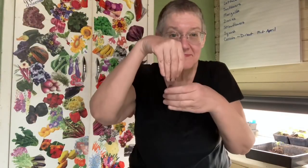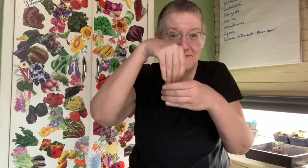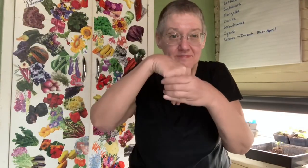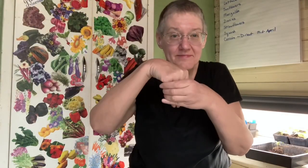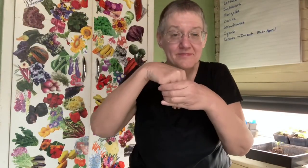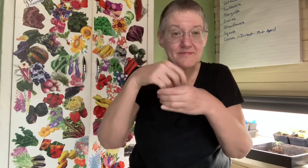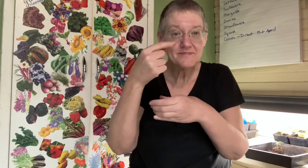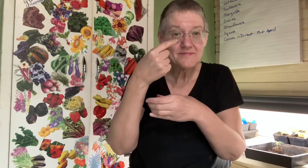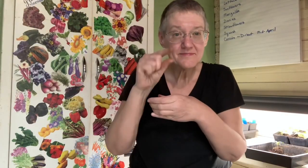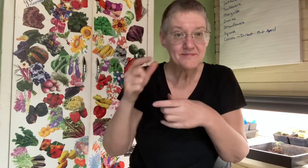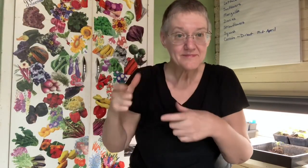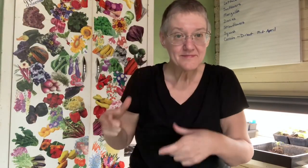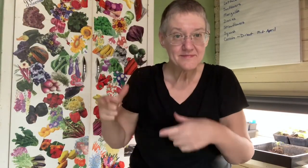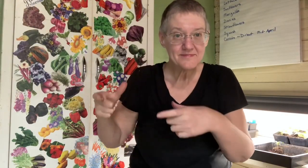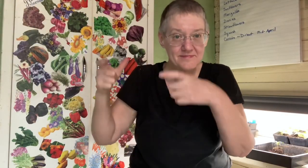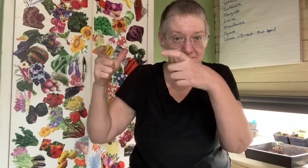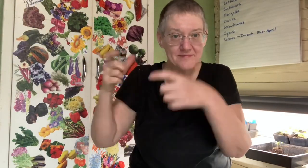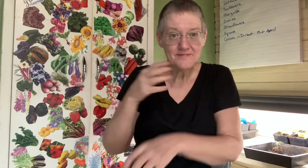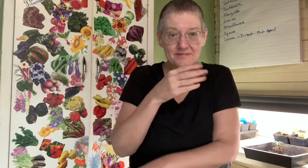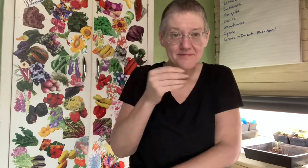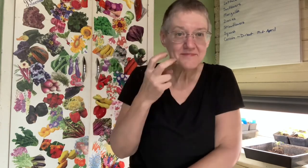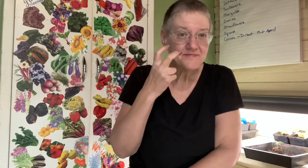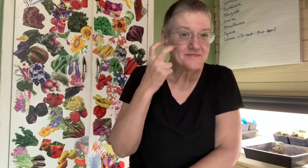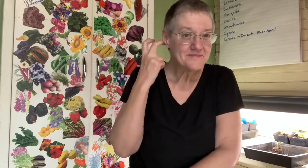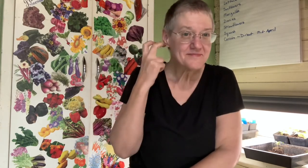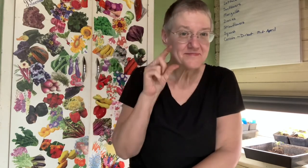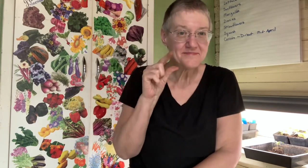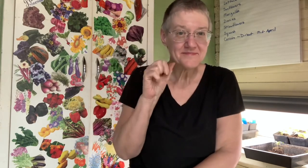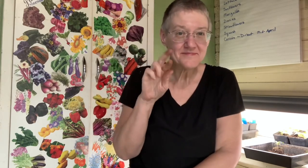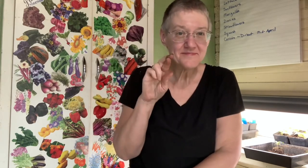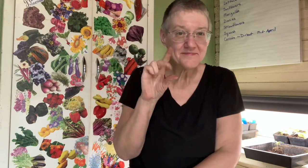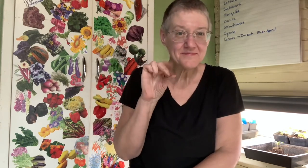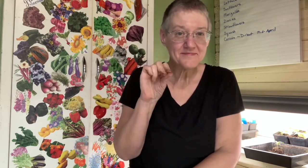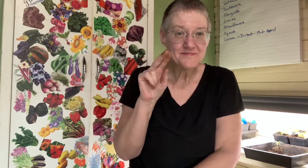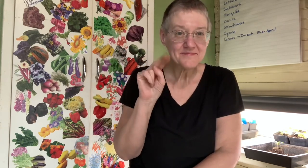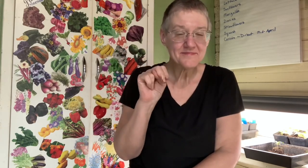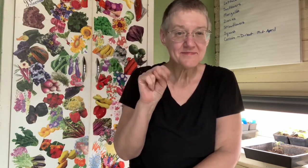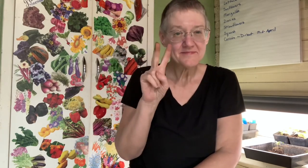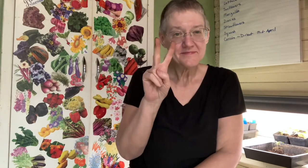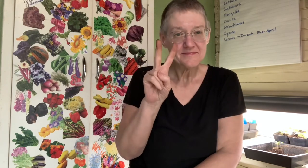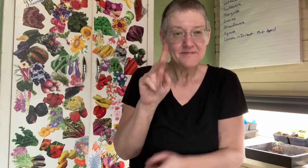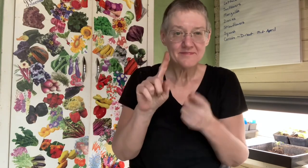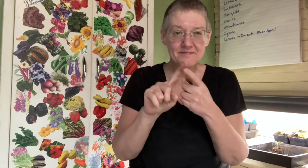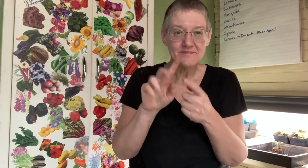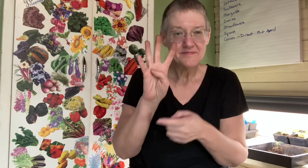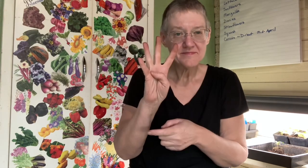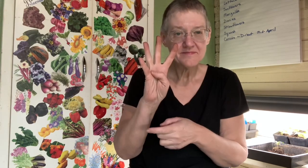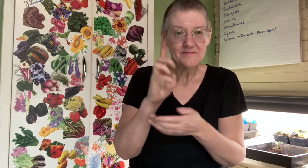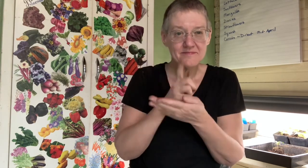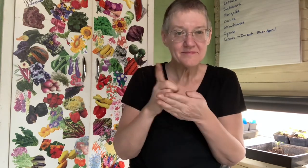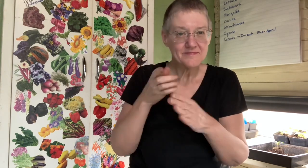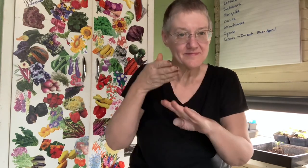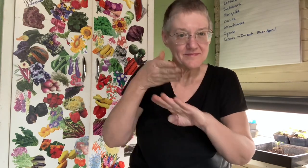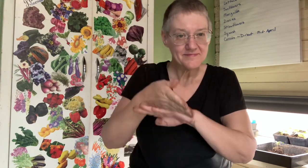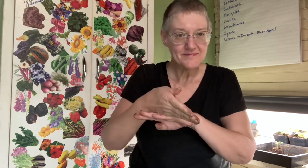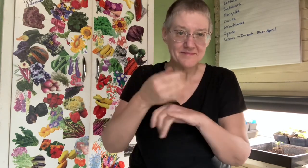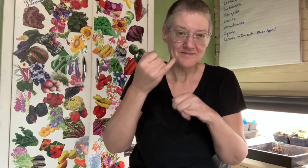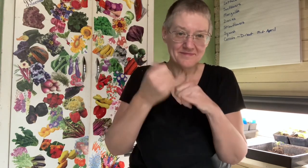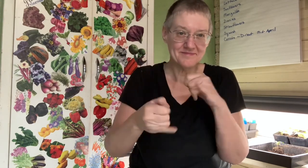And we're going to put them in the green stalk and the memorial garden 2 to 4 weeks after our